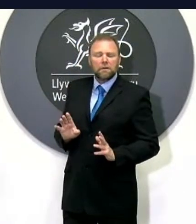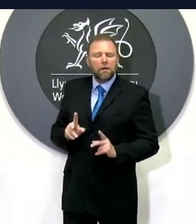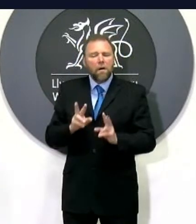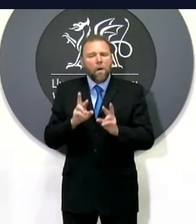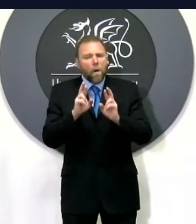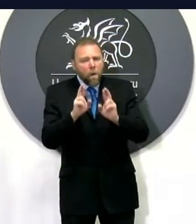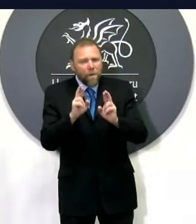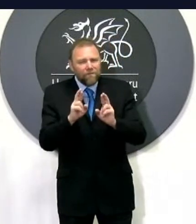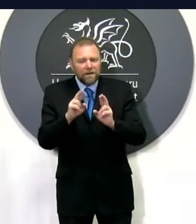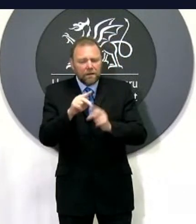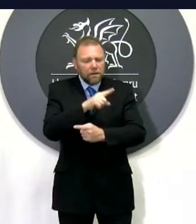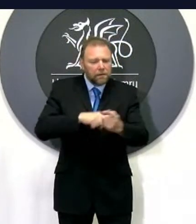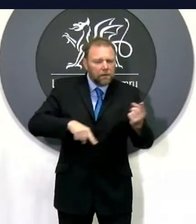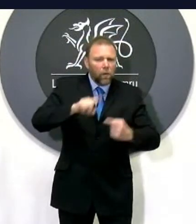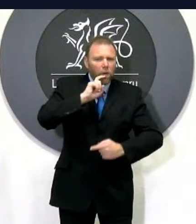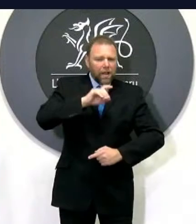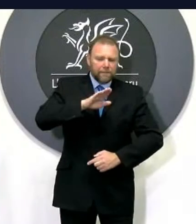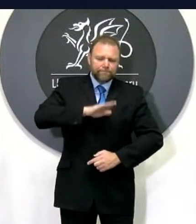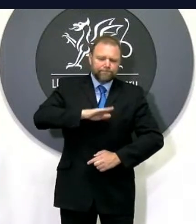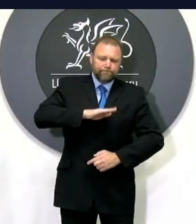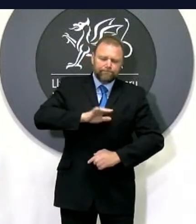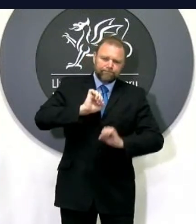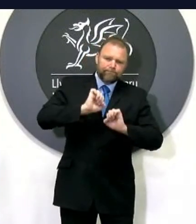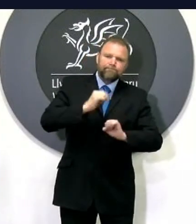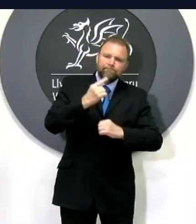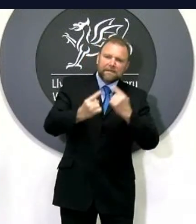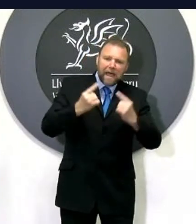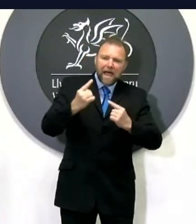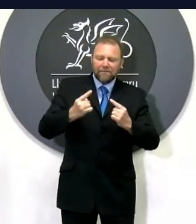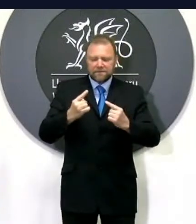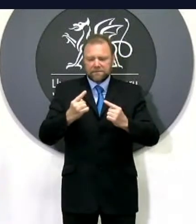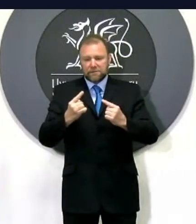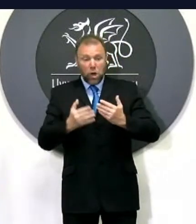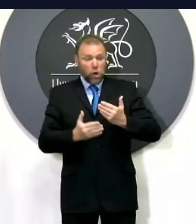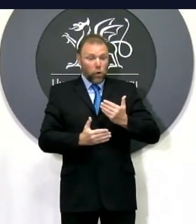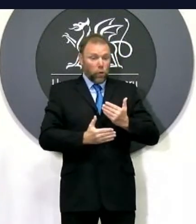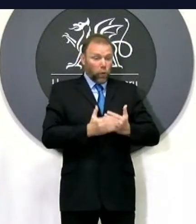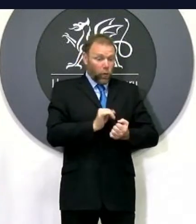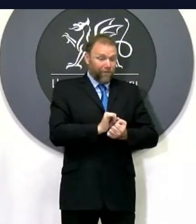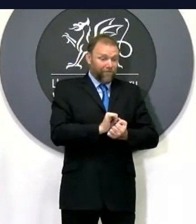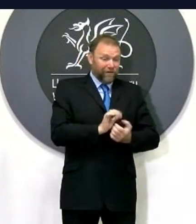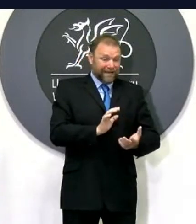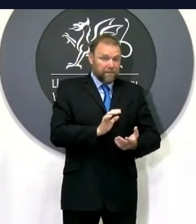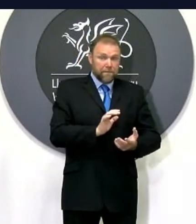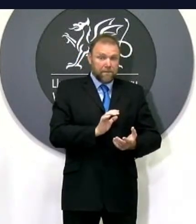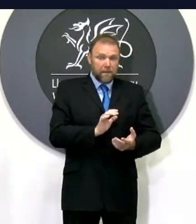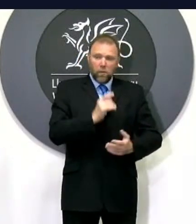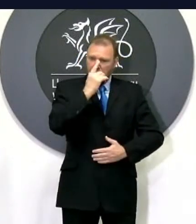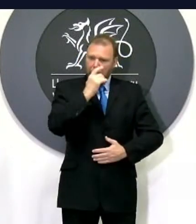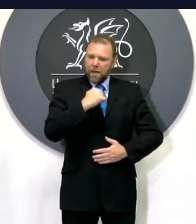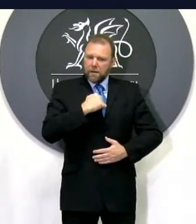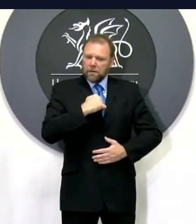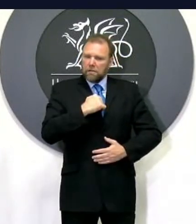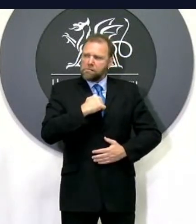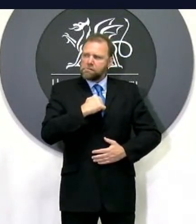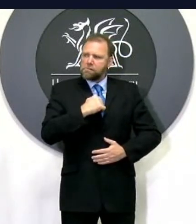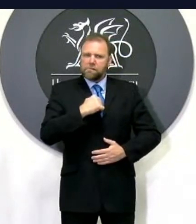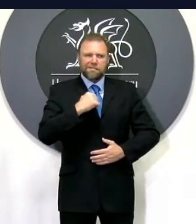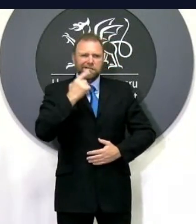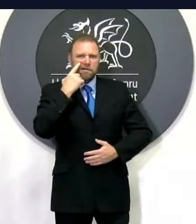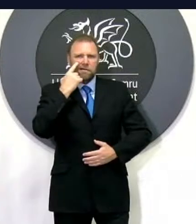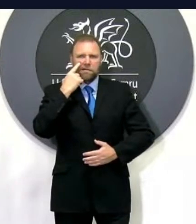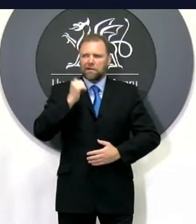very carefully about the way in which they use new freedoms. We can use them in a way that allow us to go